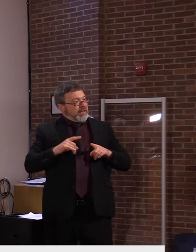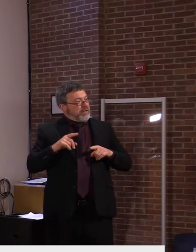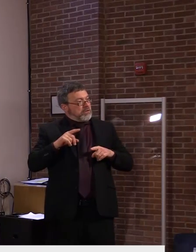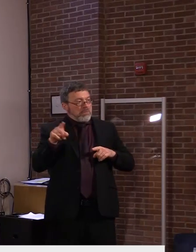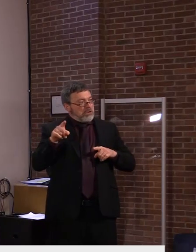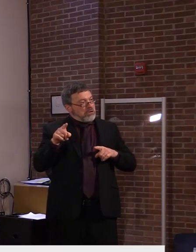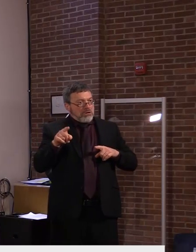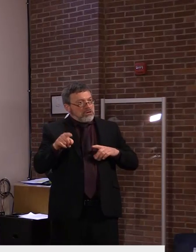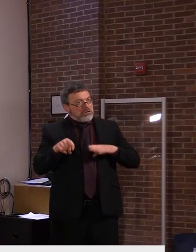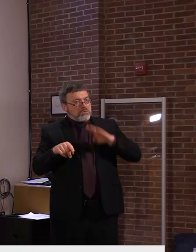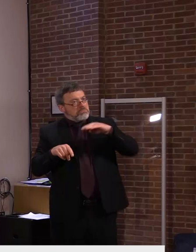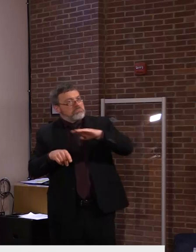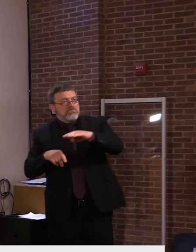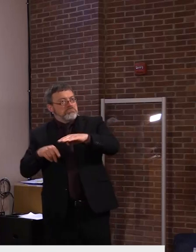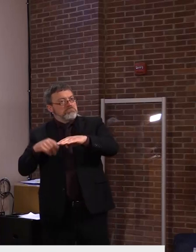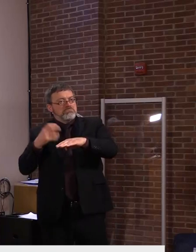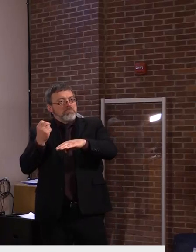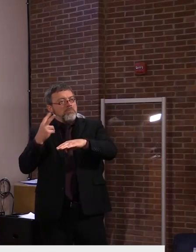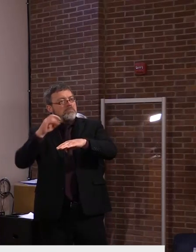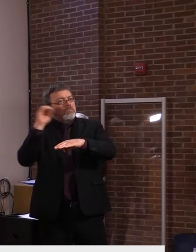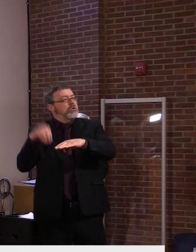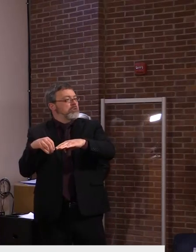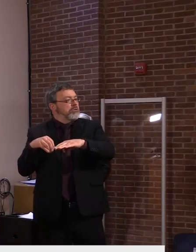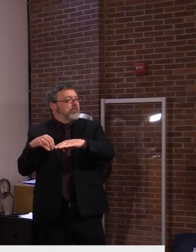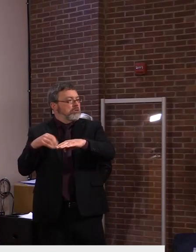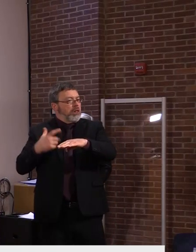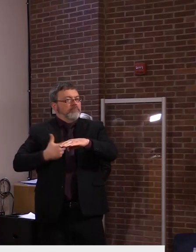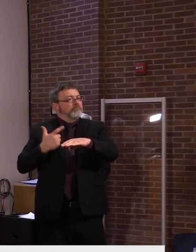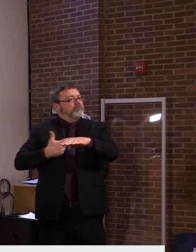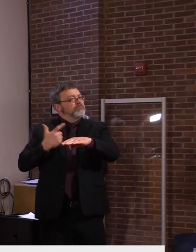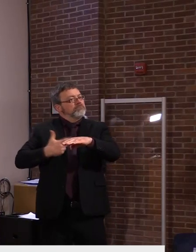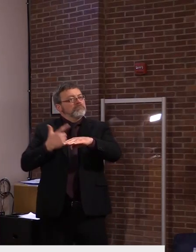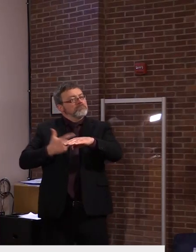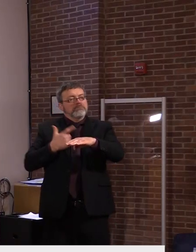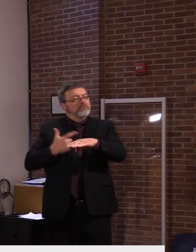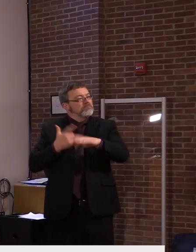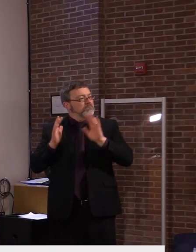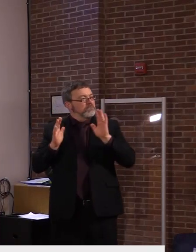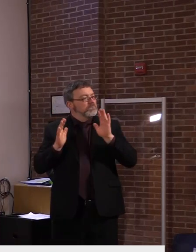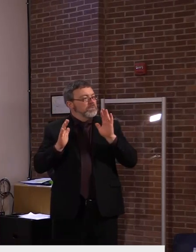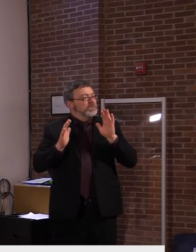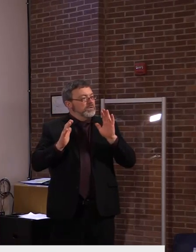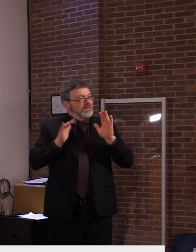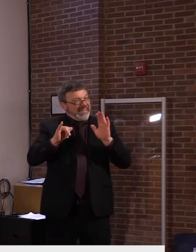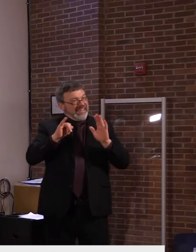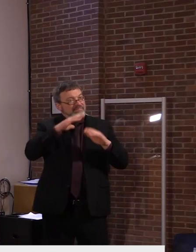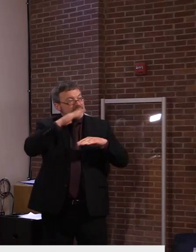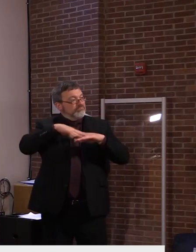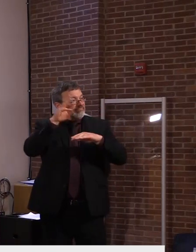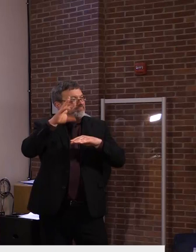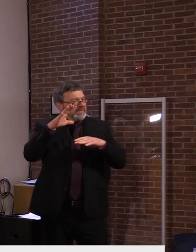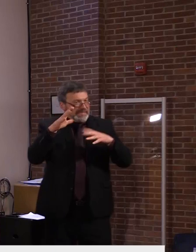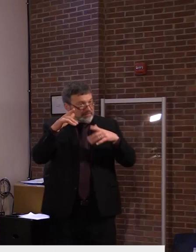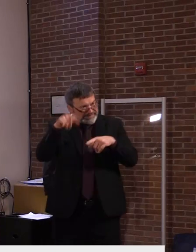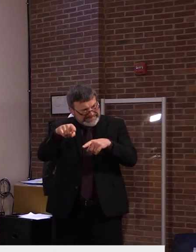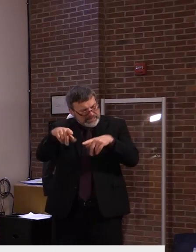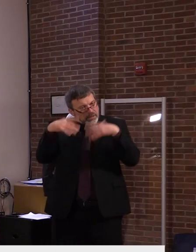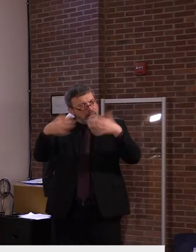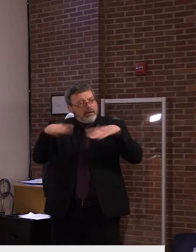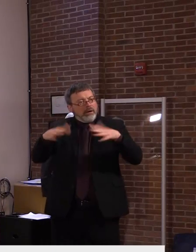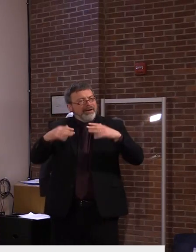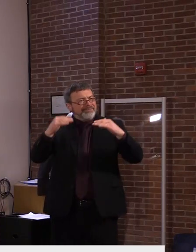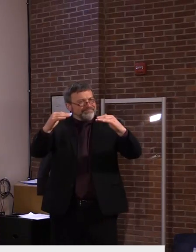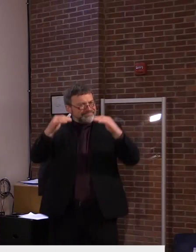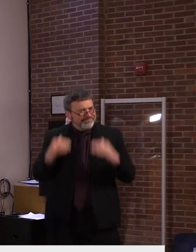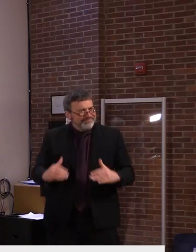to 12% on a given day. Remember, this older population is higher risk, so we are